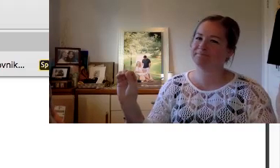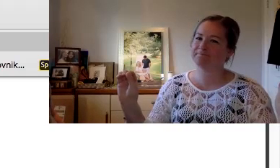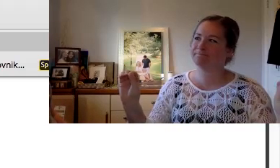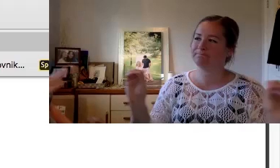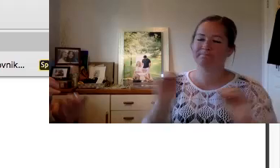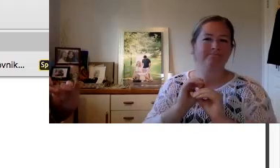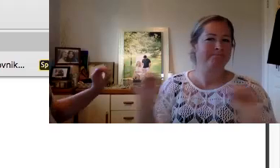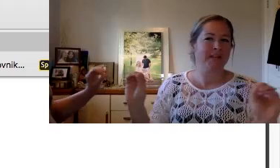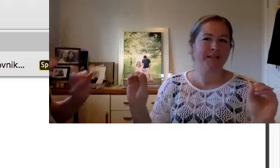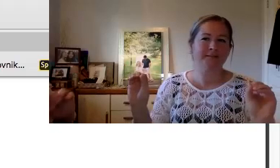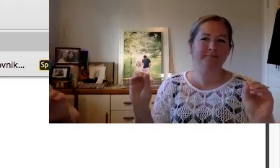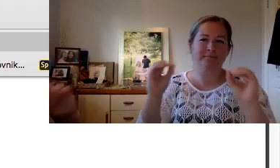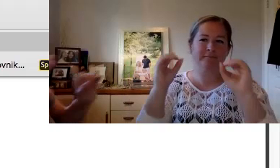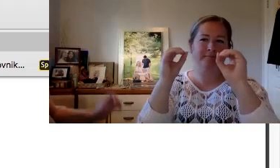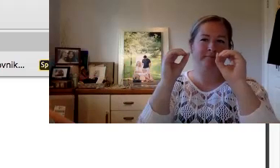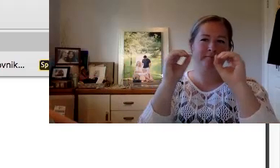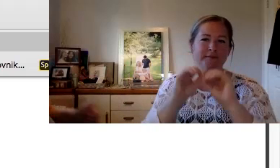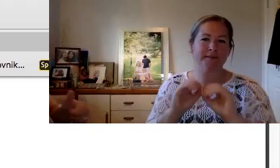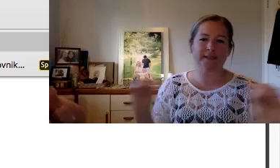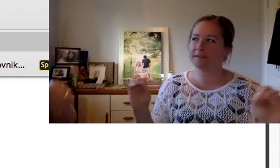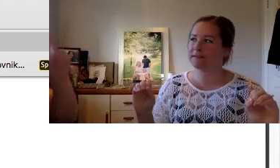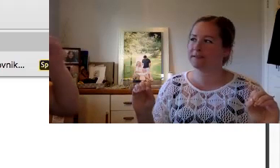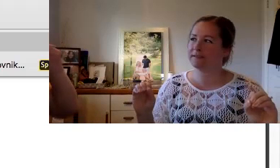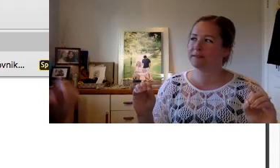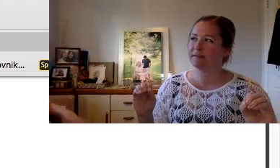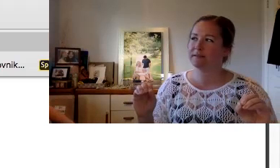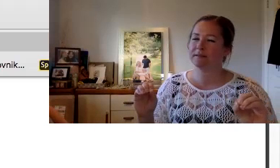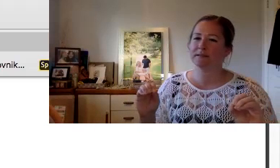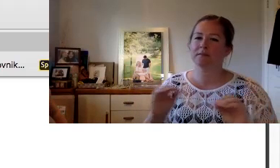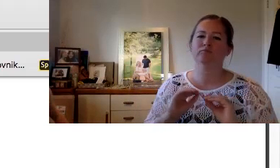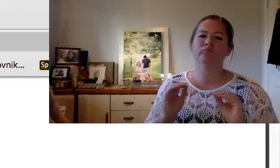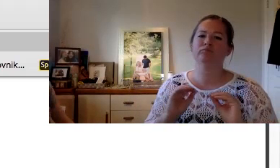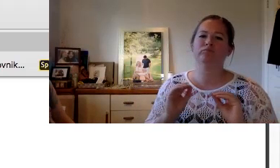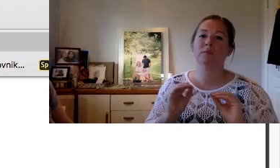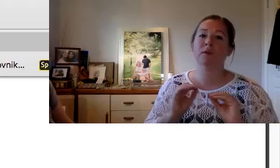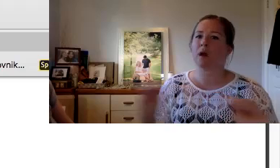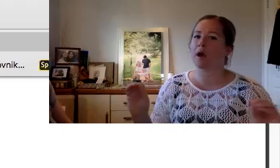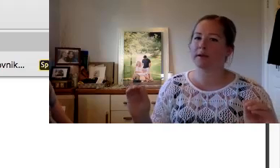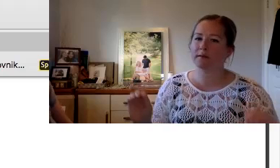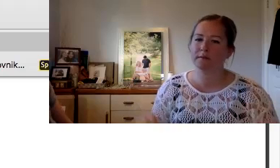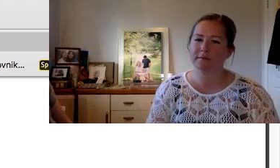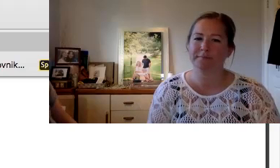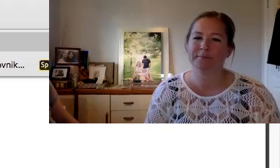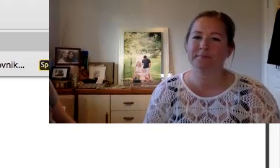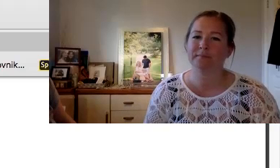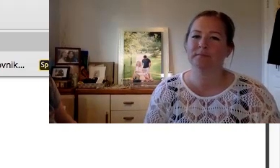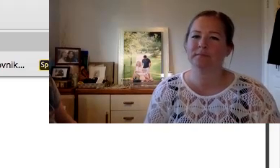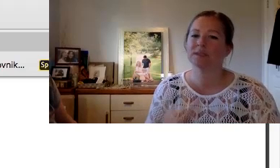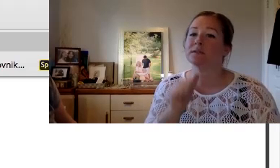None. There's absolutely none. And remember, expressions are important. Oh, none or